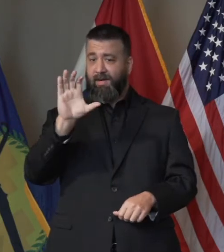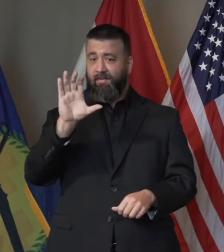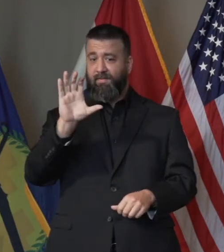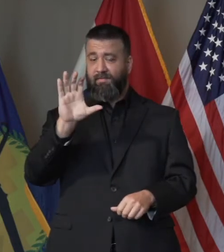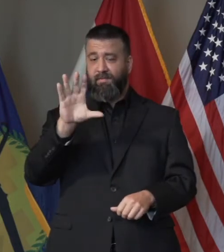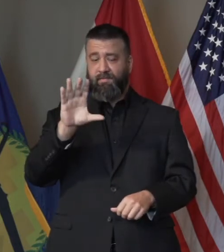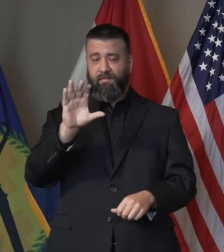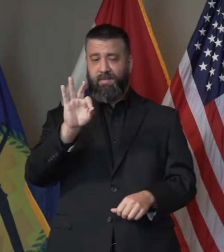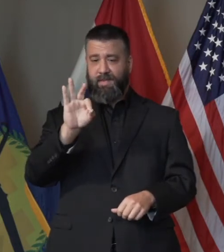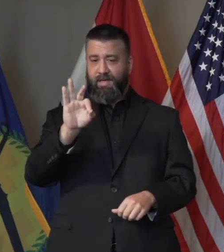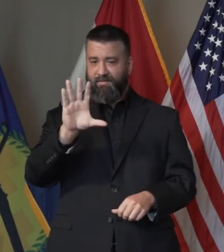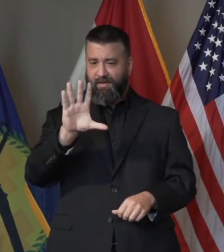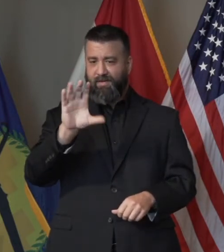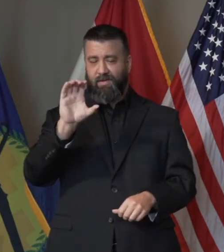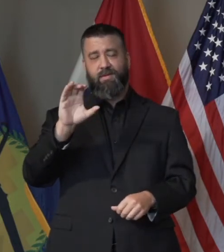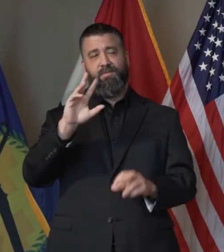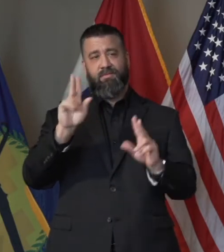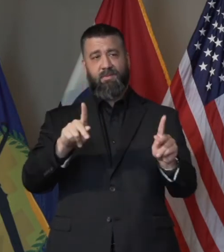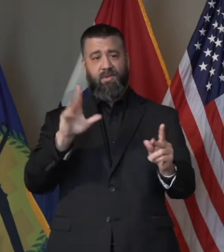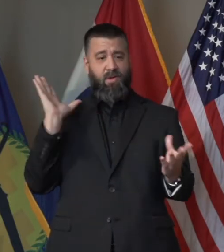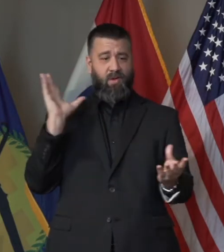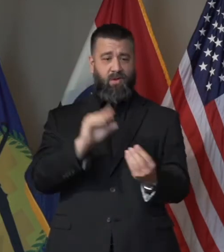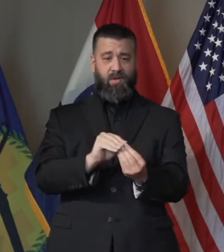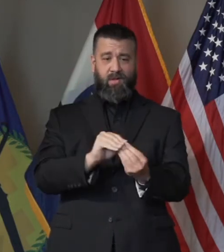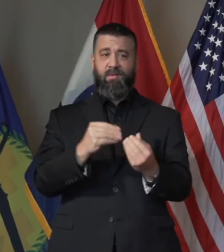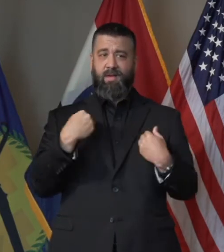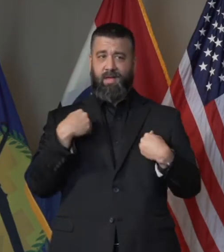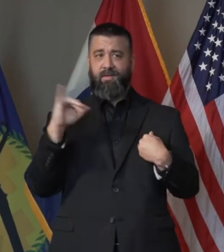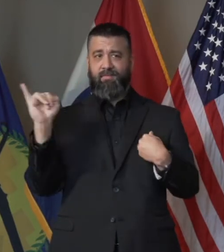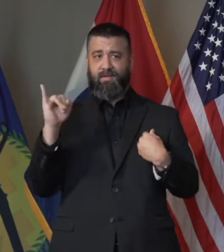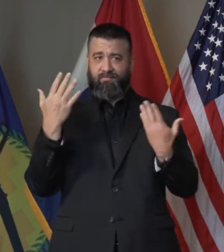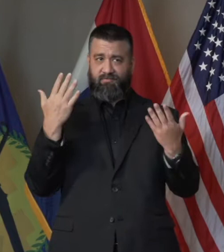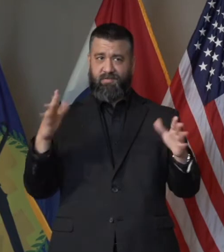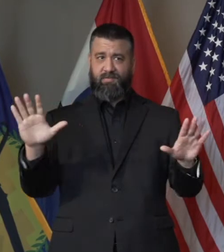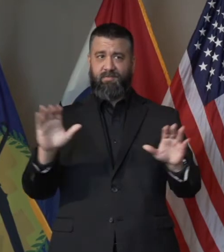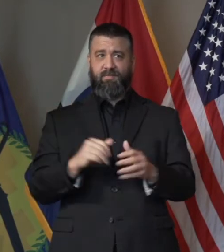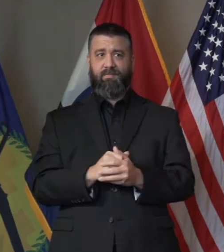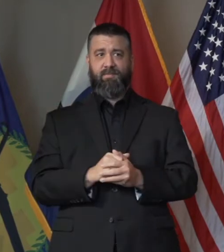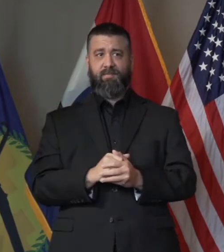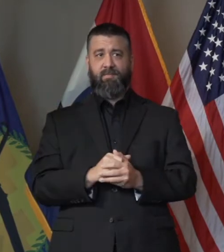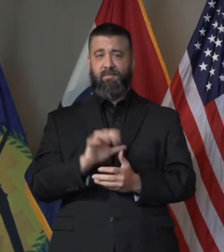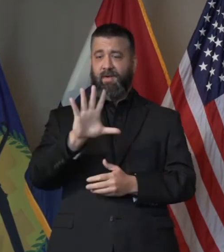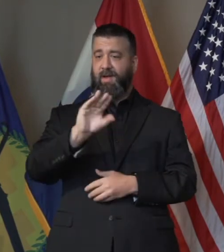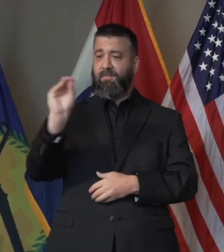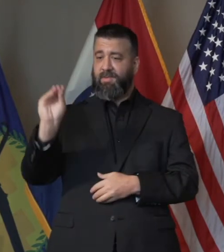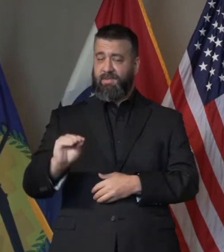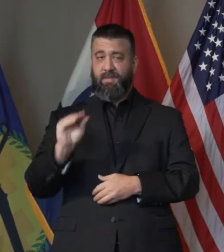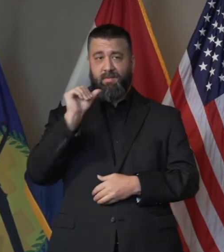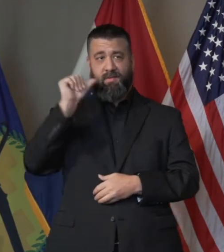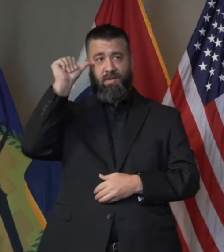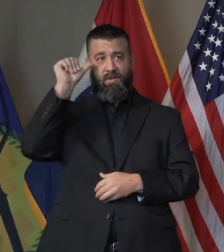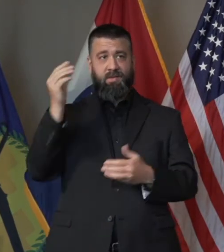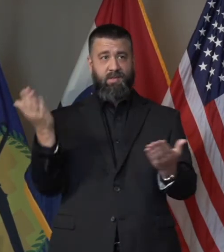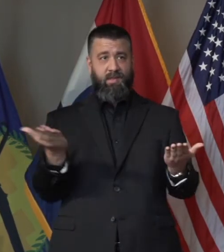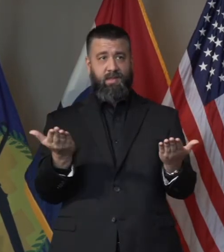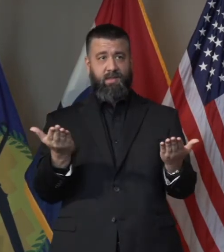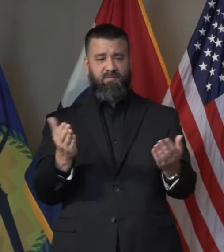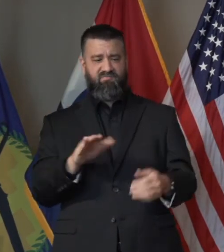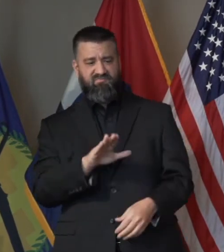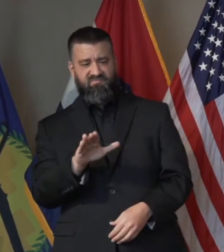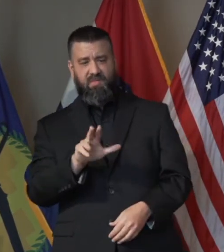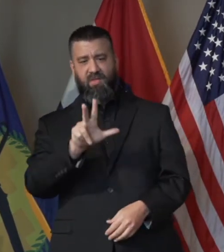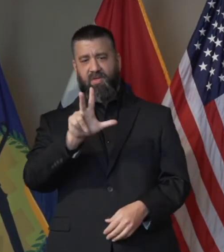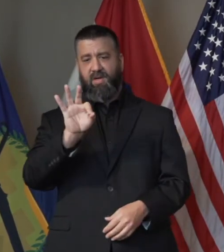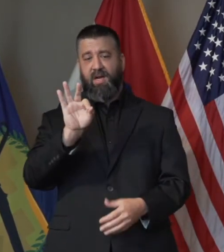total had an active COVID-19 infection at any given point, and 5% of adult residents, or about